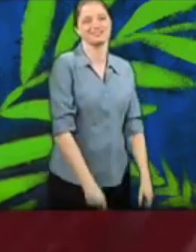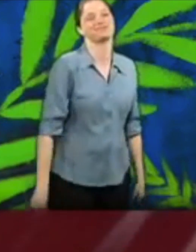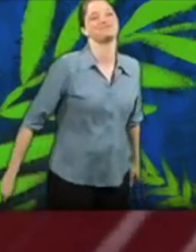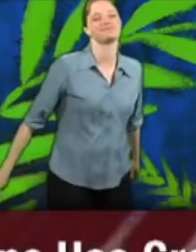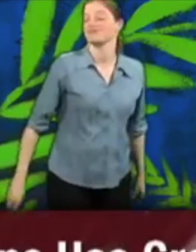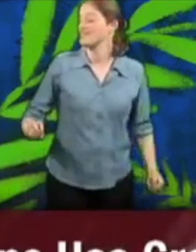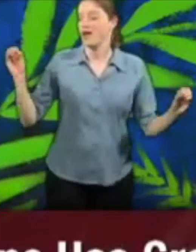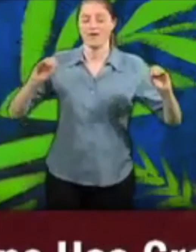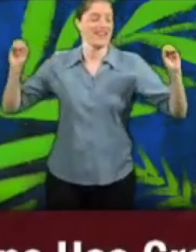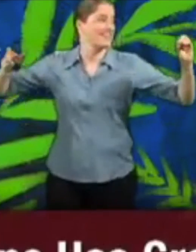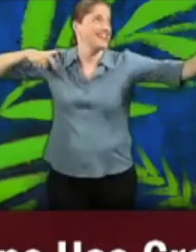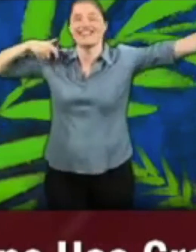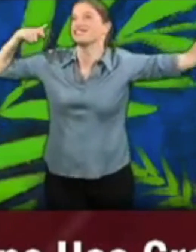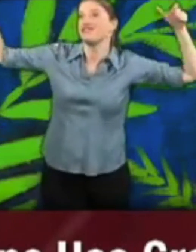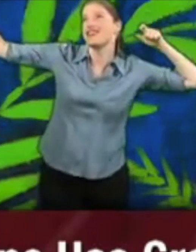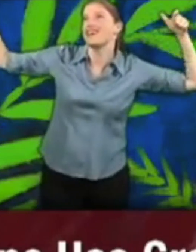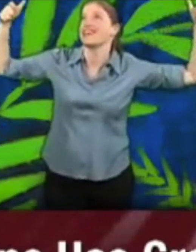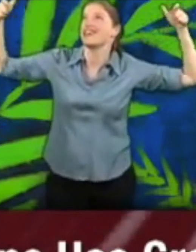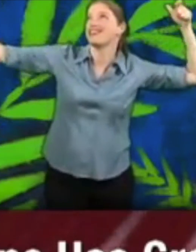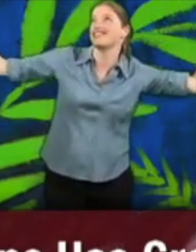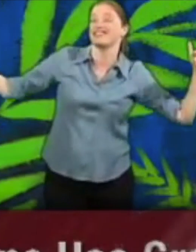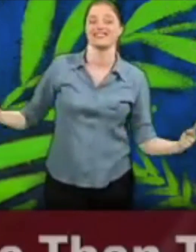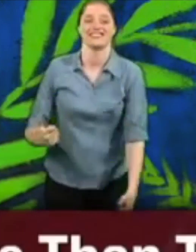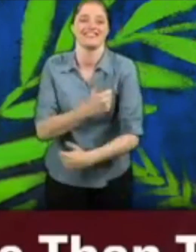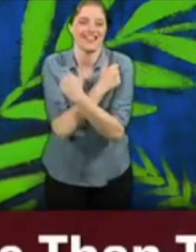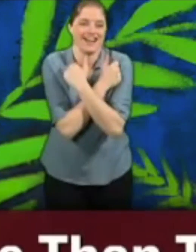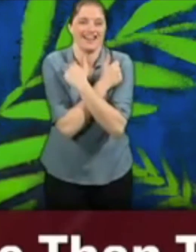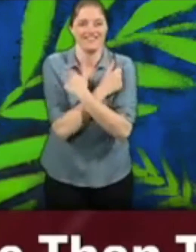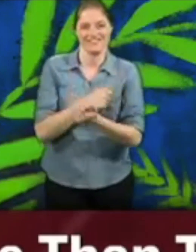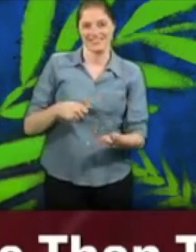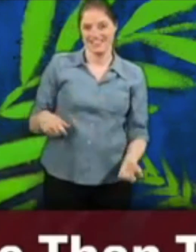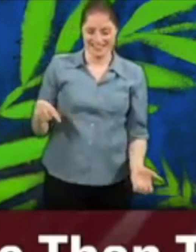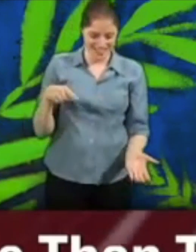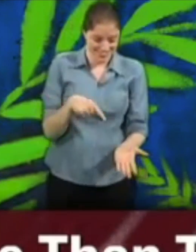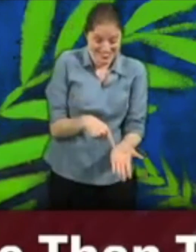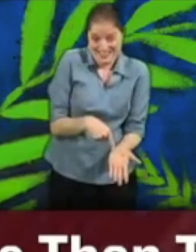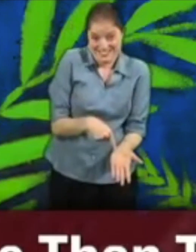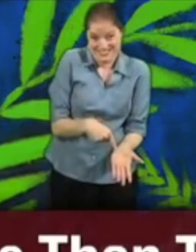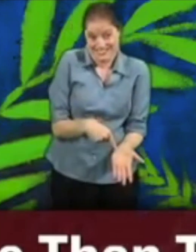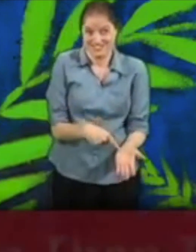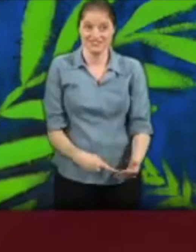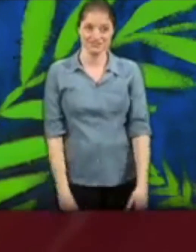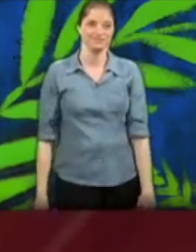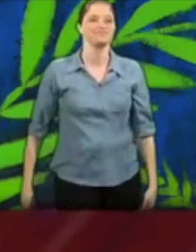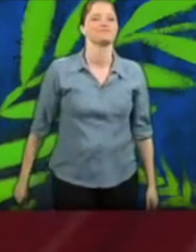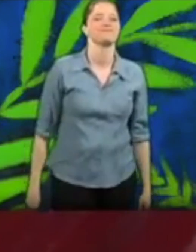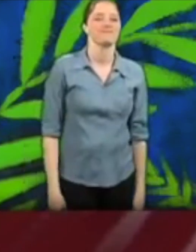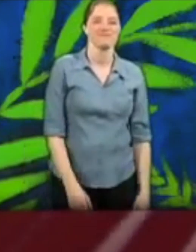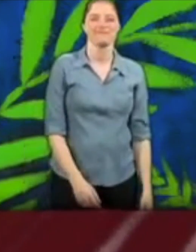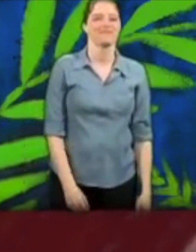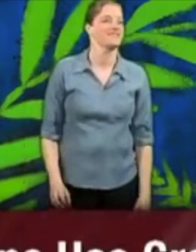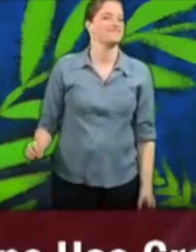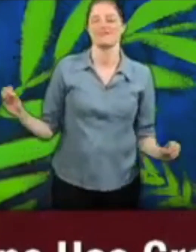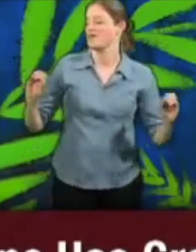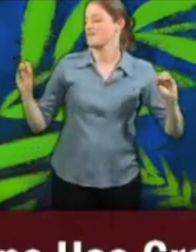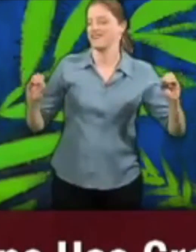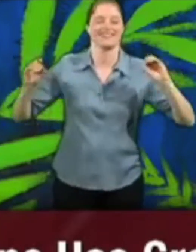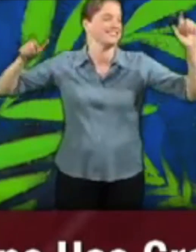No one has greater love than this. No one